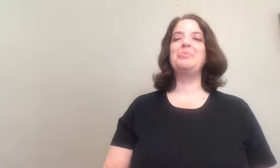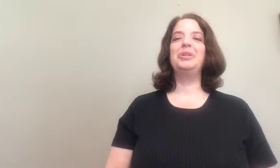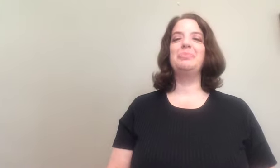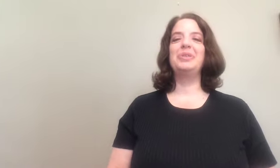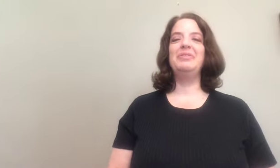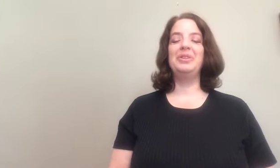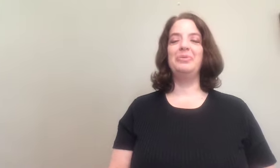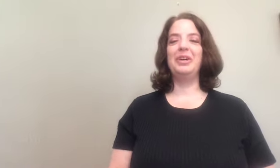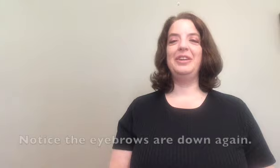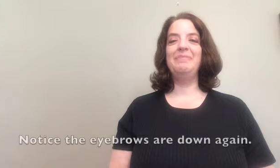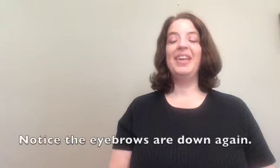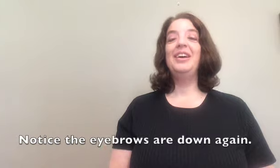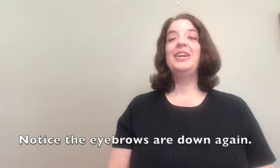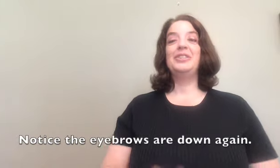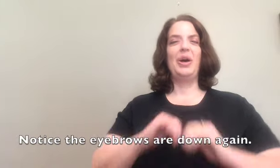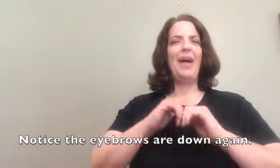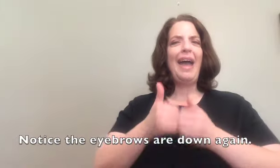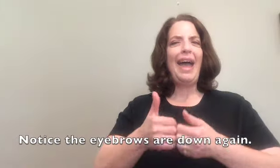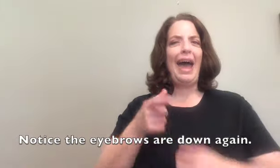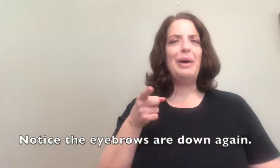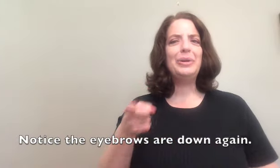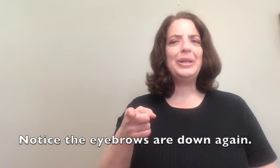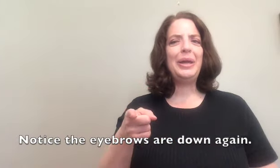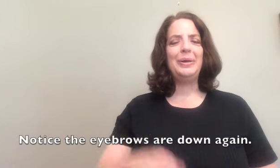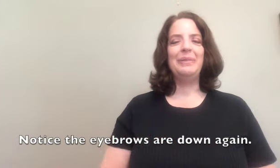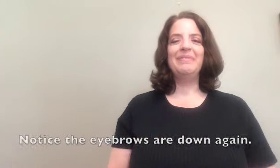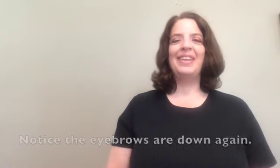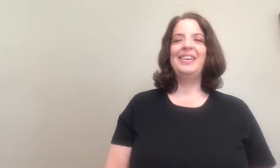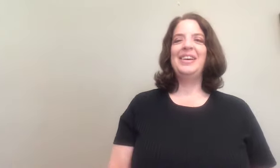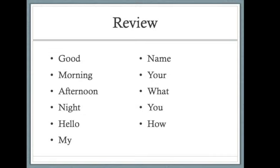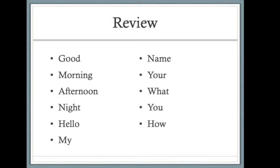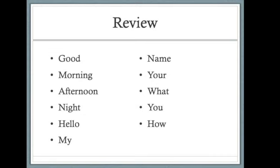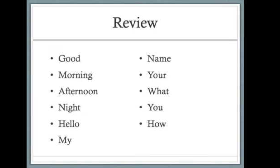little preview for you. So, how are you?